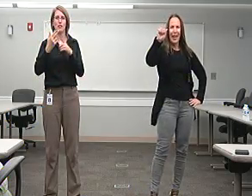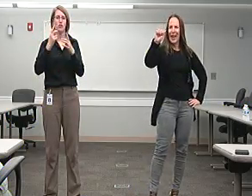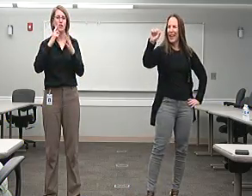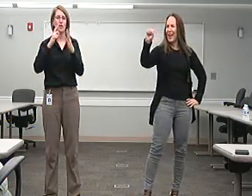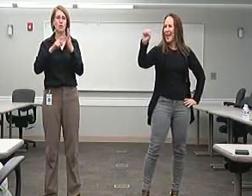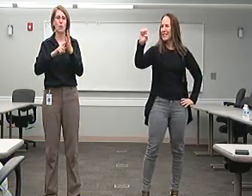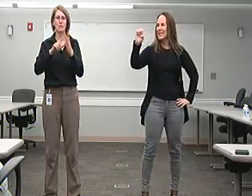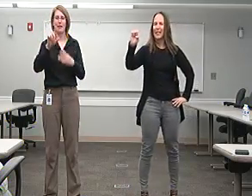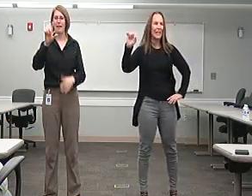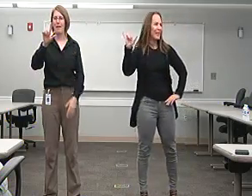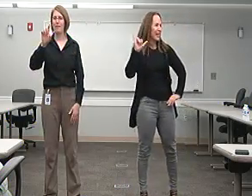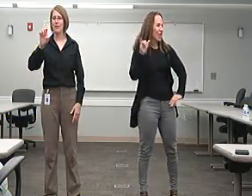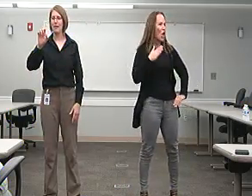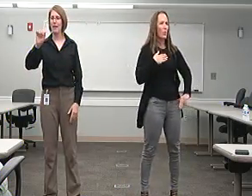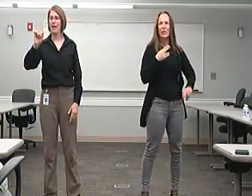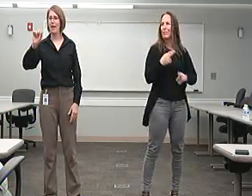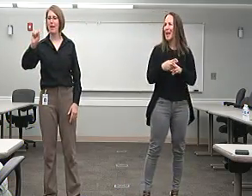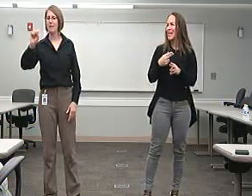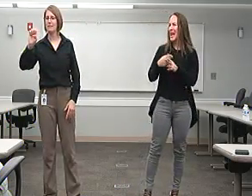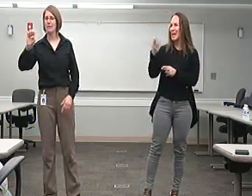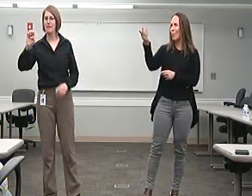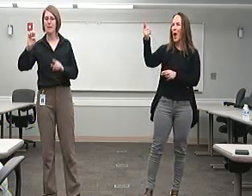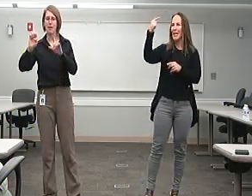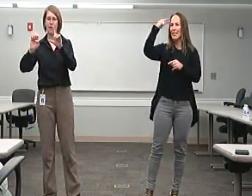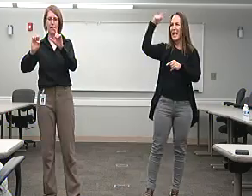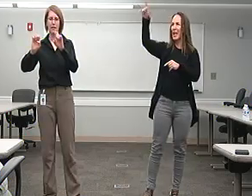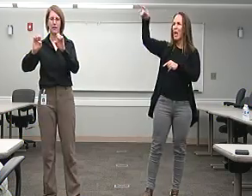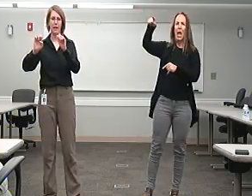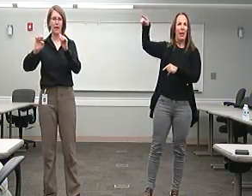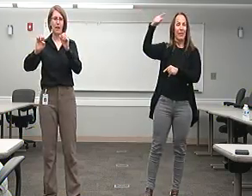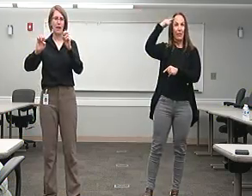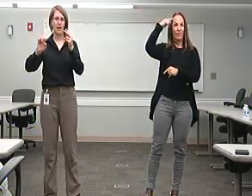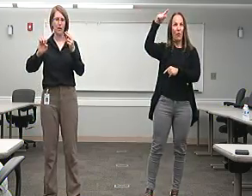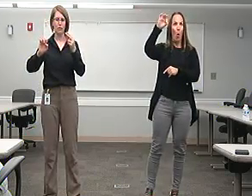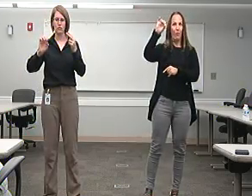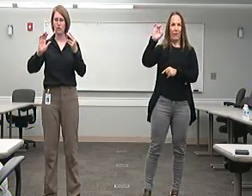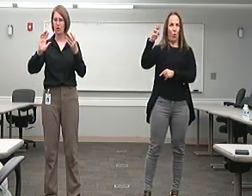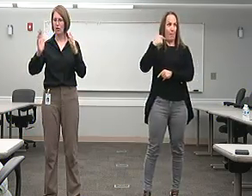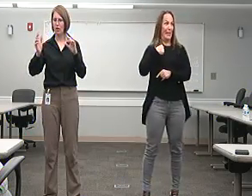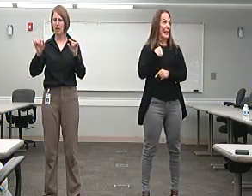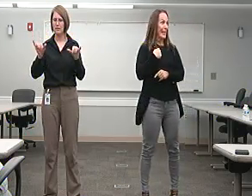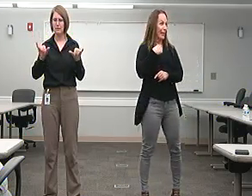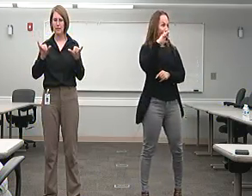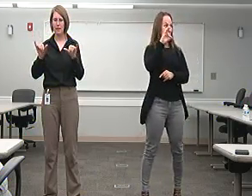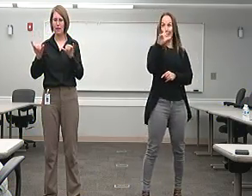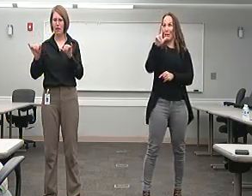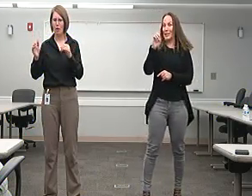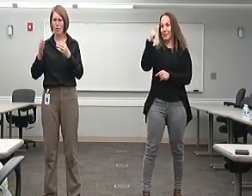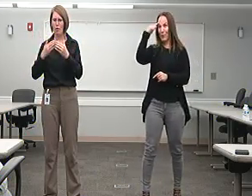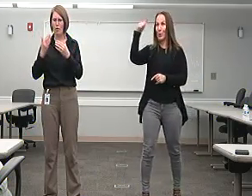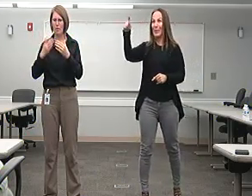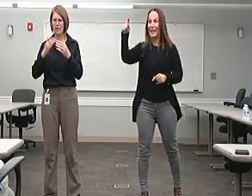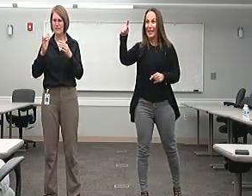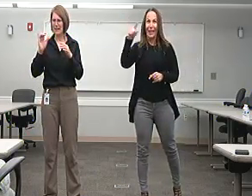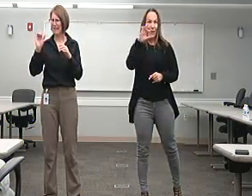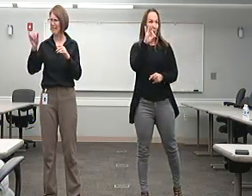L-E-A-S-E. That's almost my name. Why does that, for me? Is it for me?